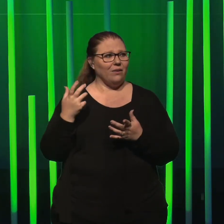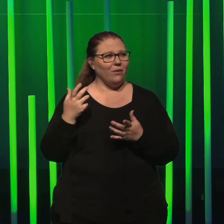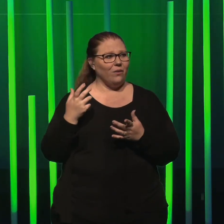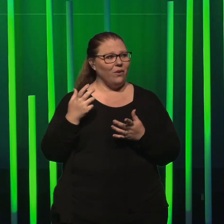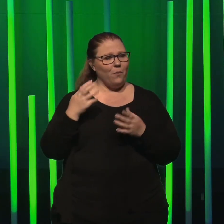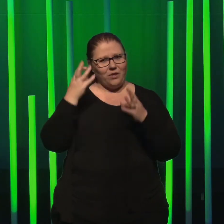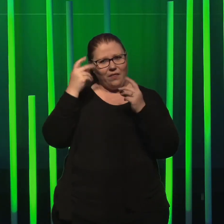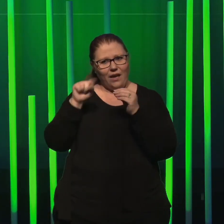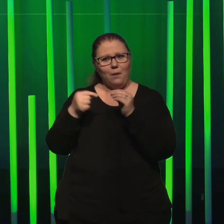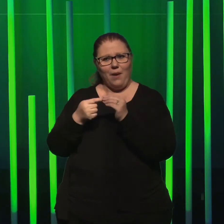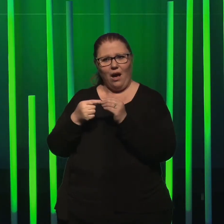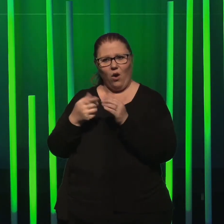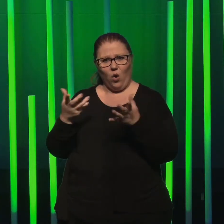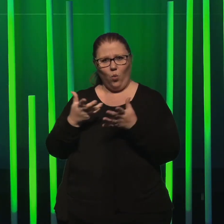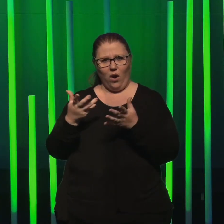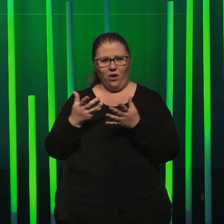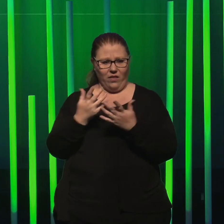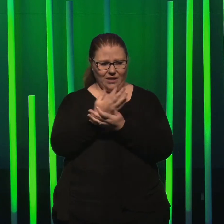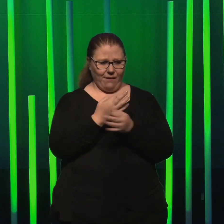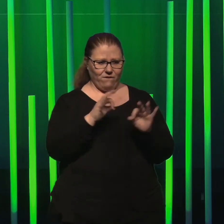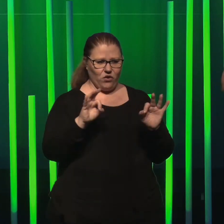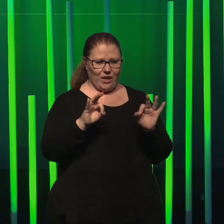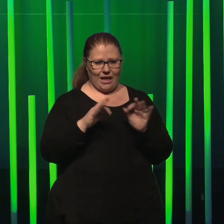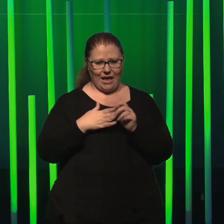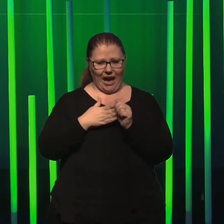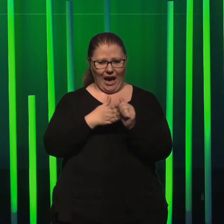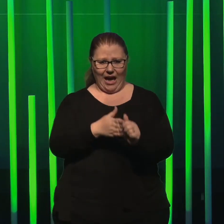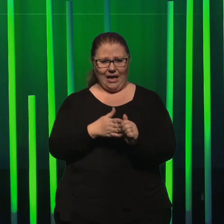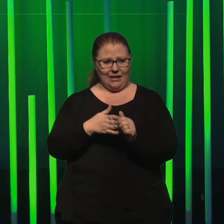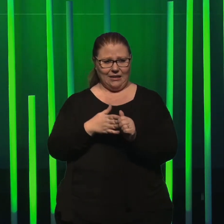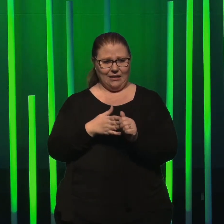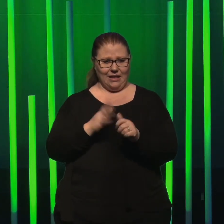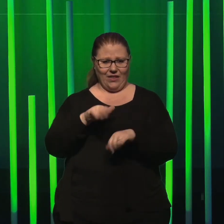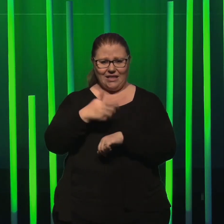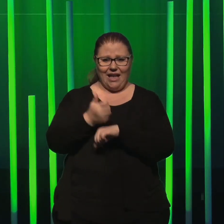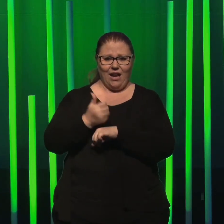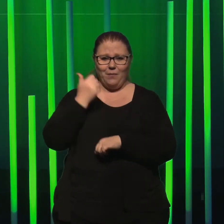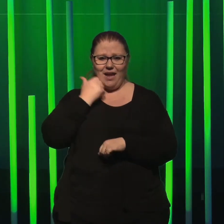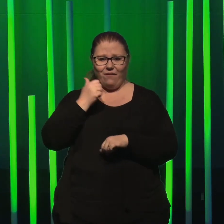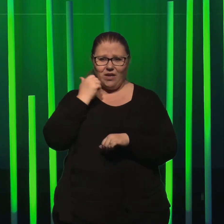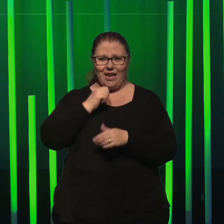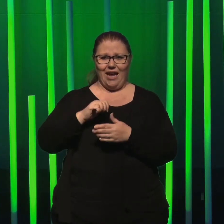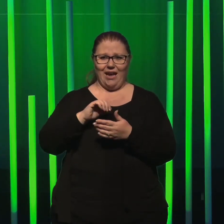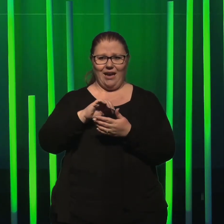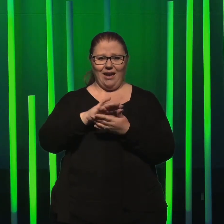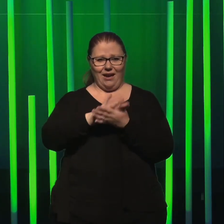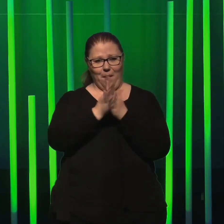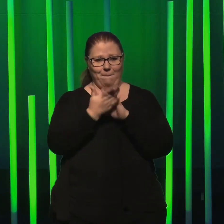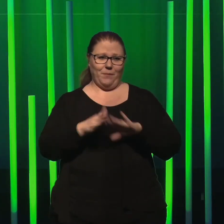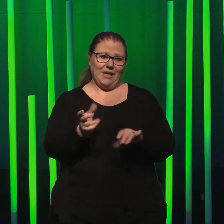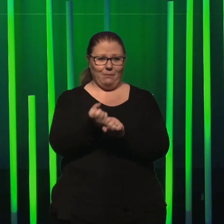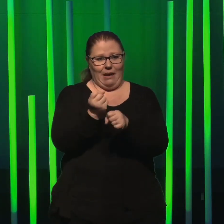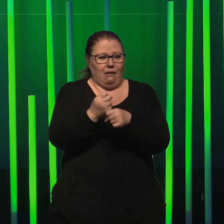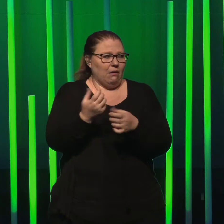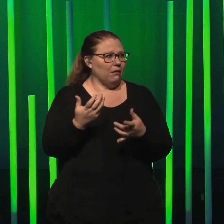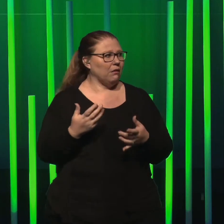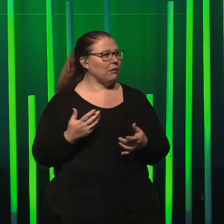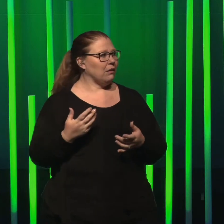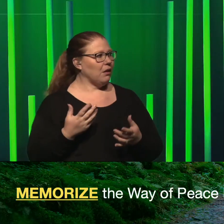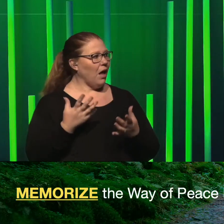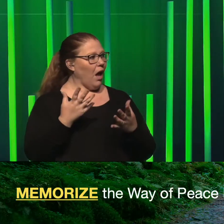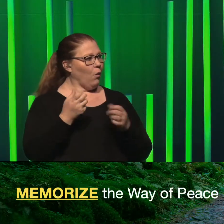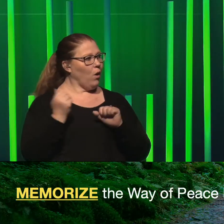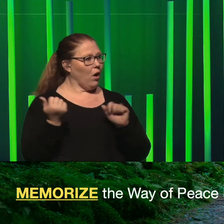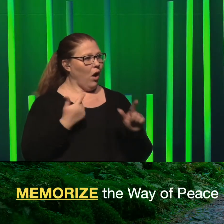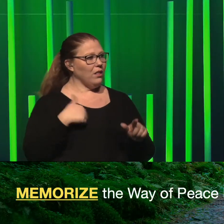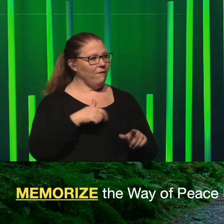like, what are these kind of freeing guides that can set us up to daily become peacemakers? And I have one thing I'd love for all of us to do,